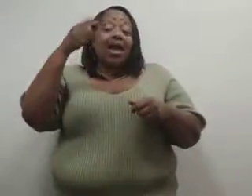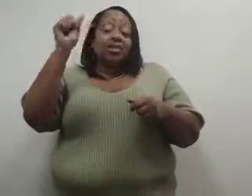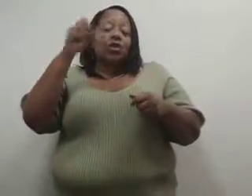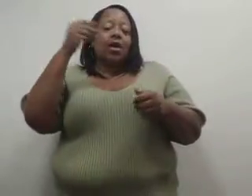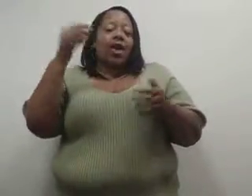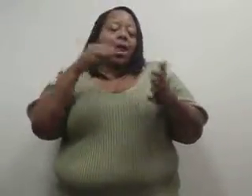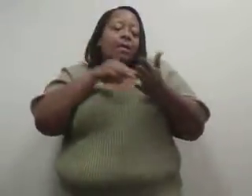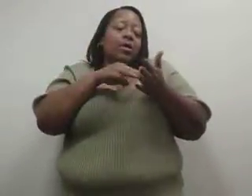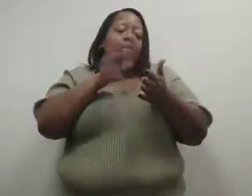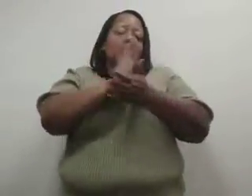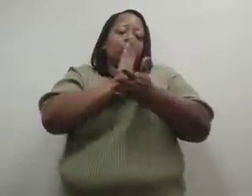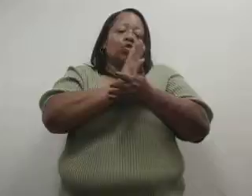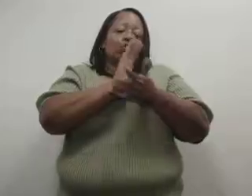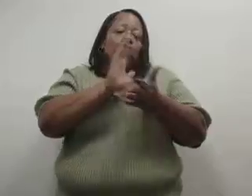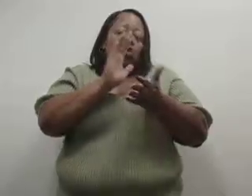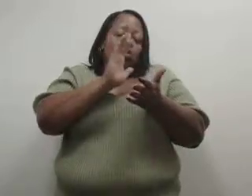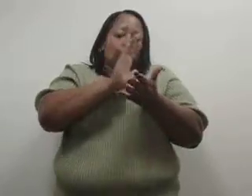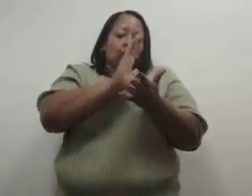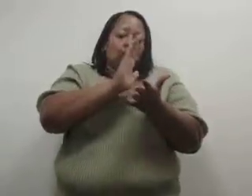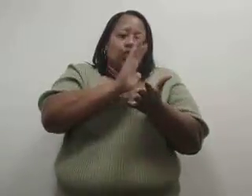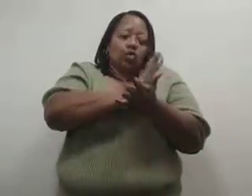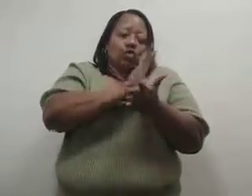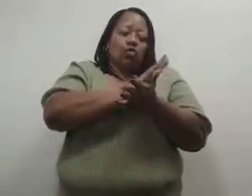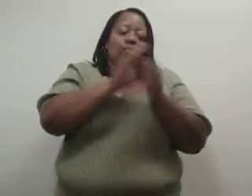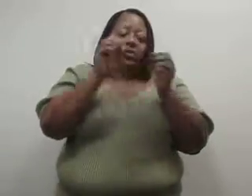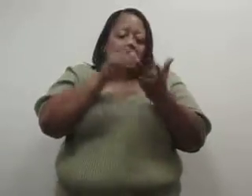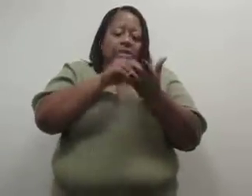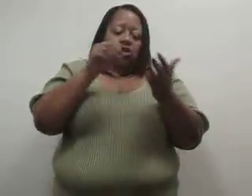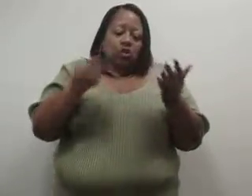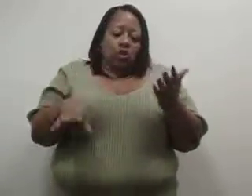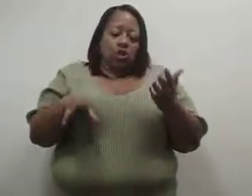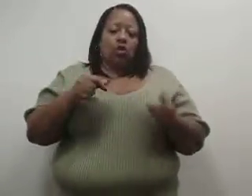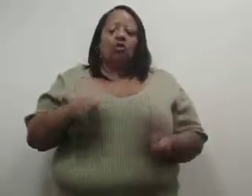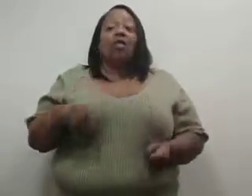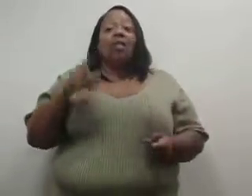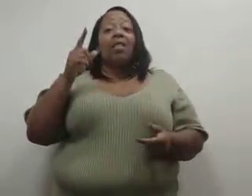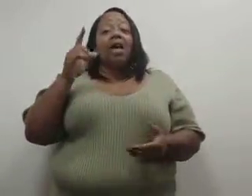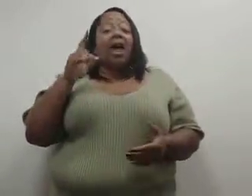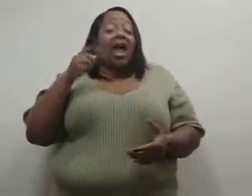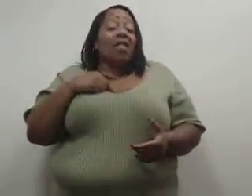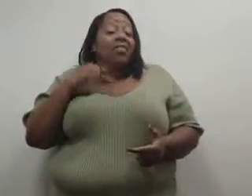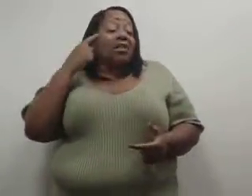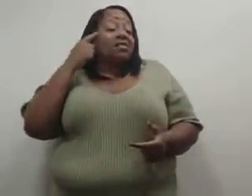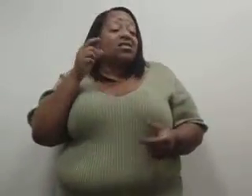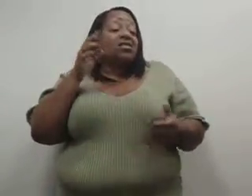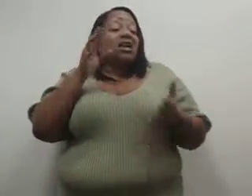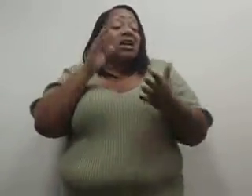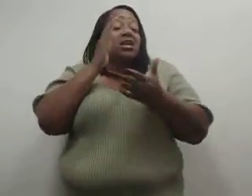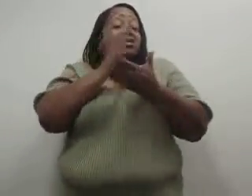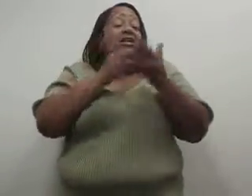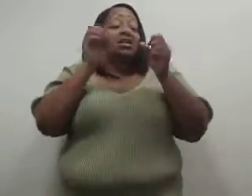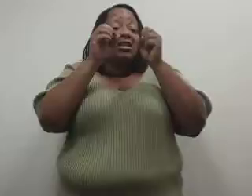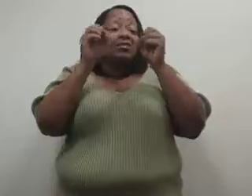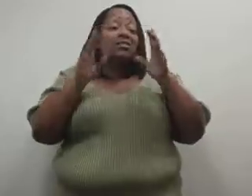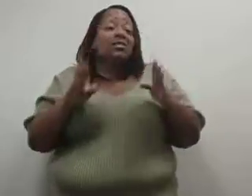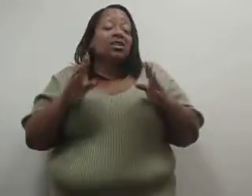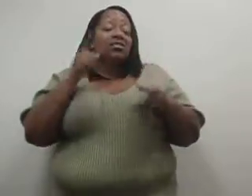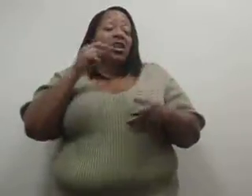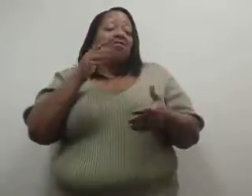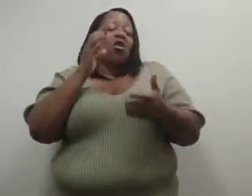will involve content, and I think that's one thing that teachers often have a hard time with. You kind of want your students to write and you want your students